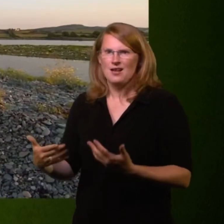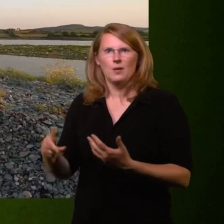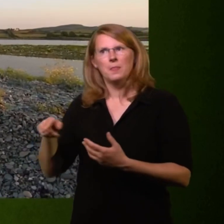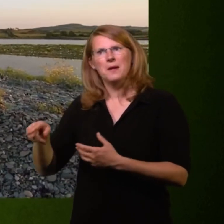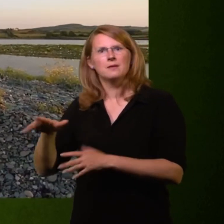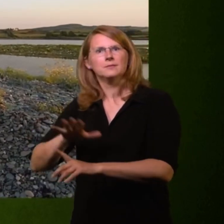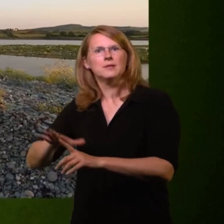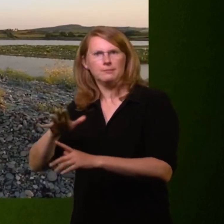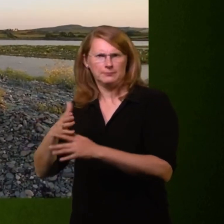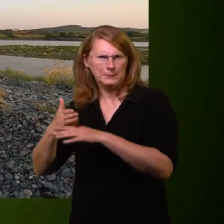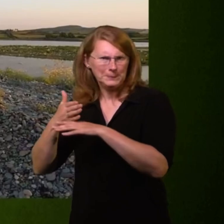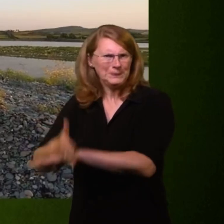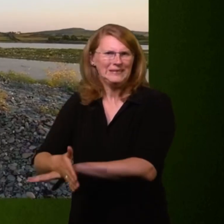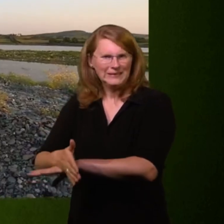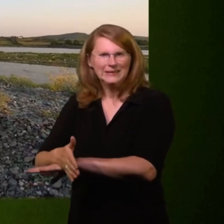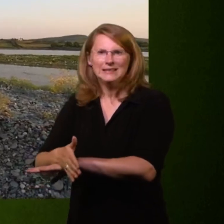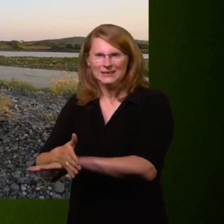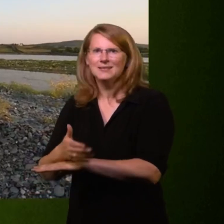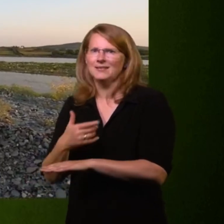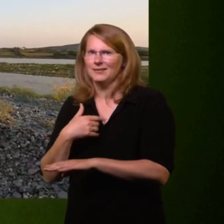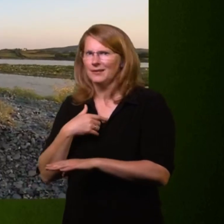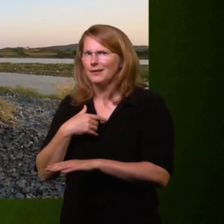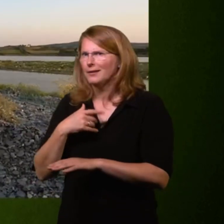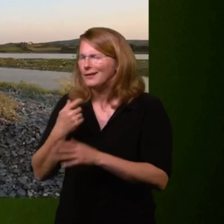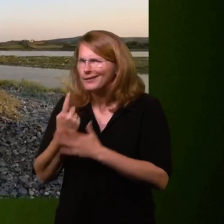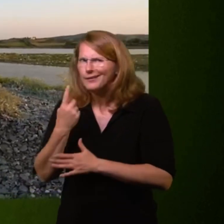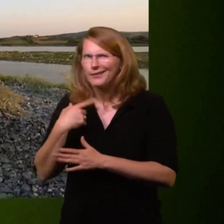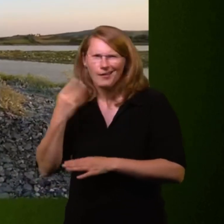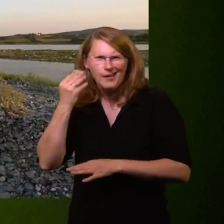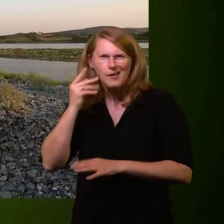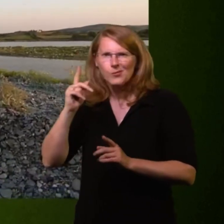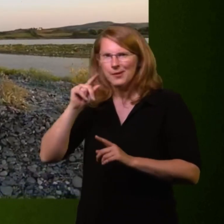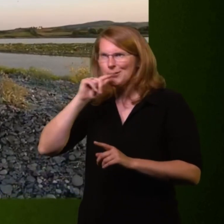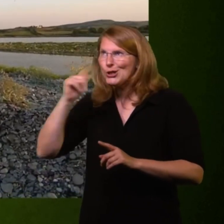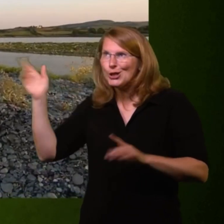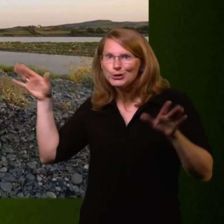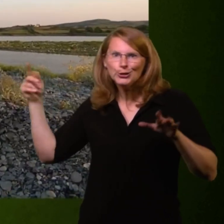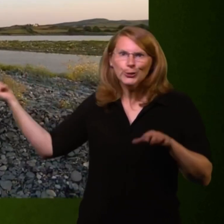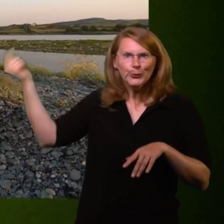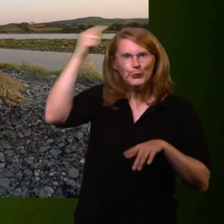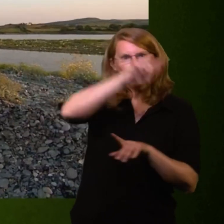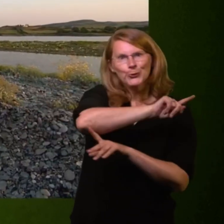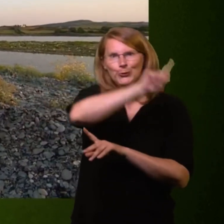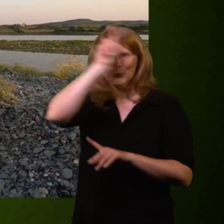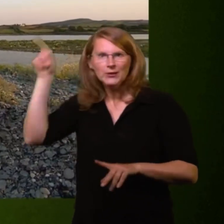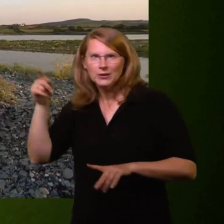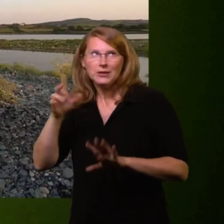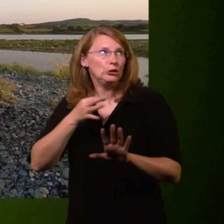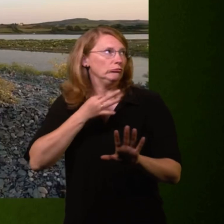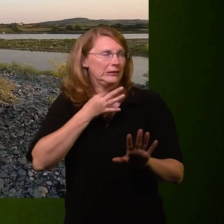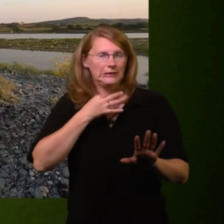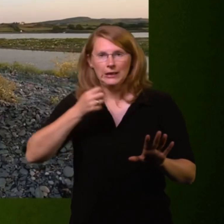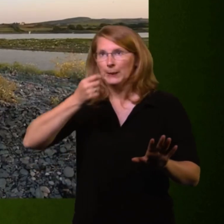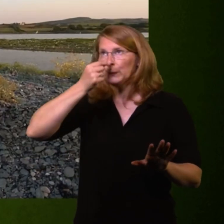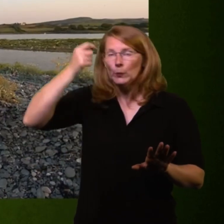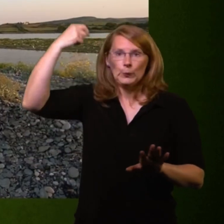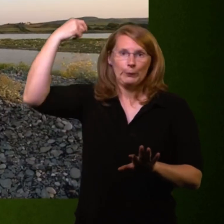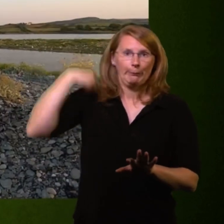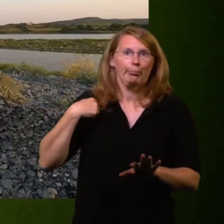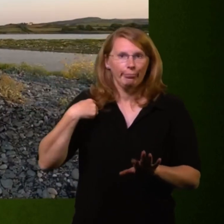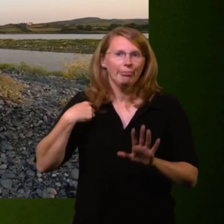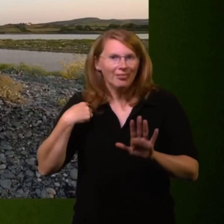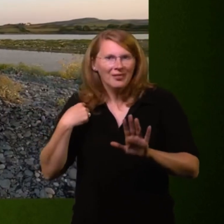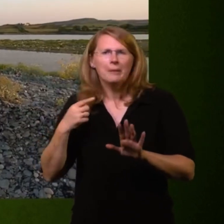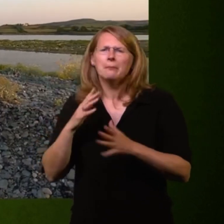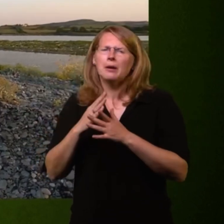business here. It's a busy time. We're hearing them flying overhead. Risk of being pooped on, I must say, as well, but absolutely fascinating.